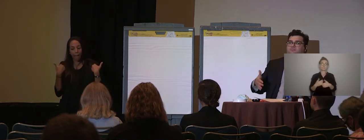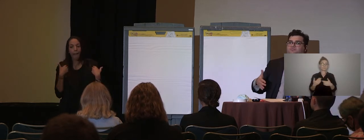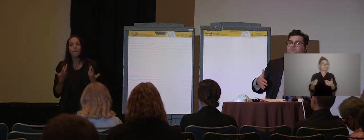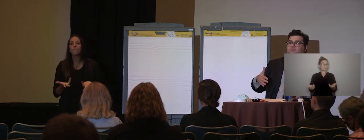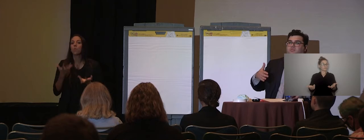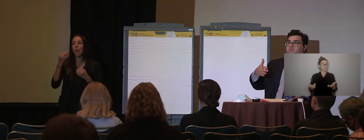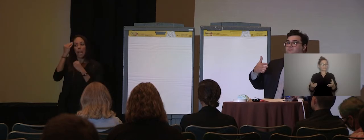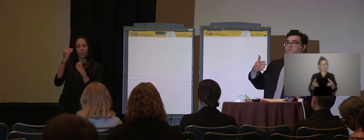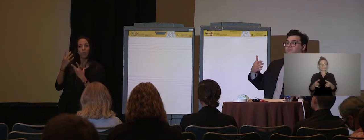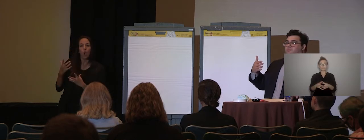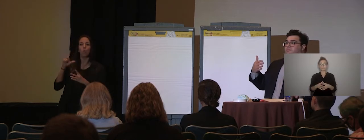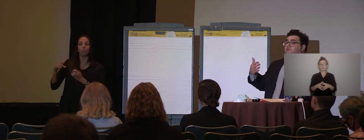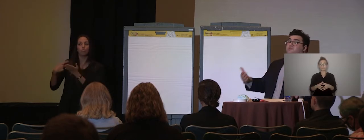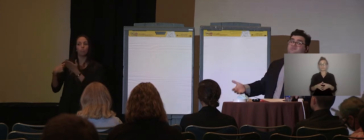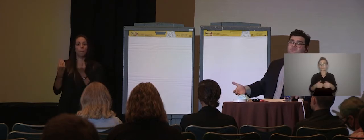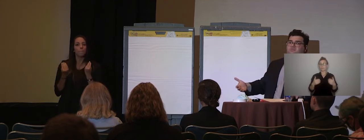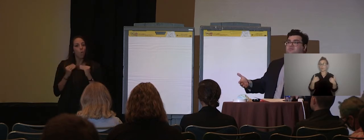know,